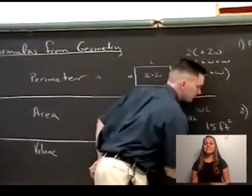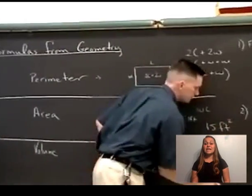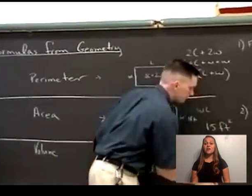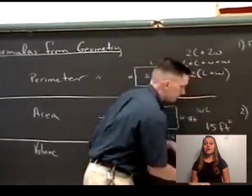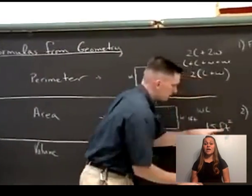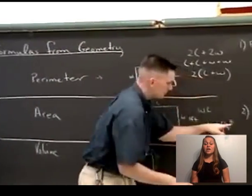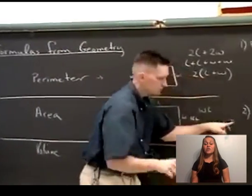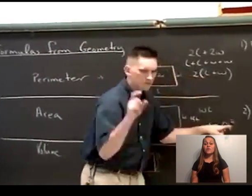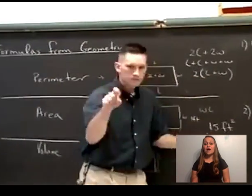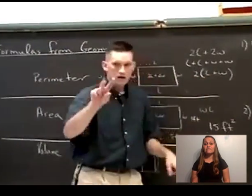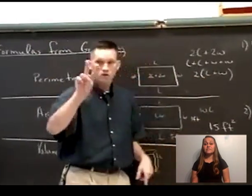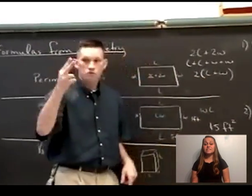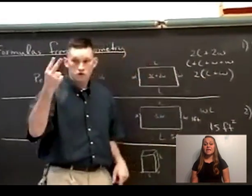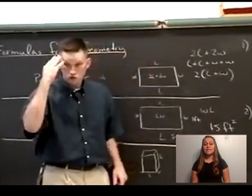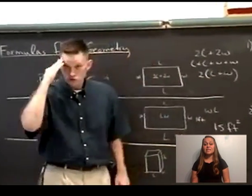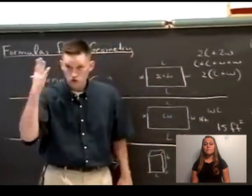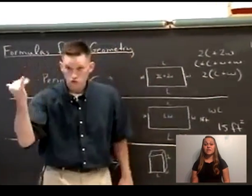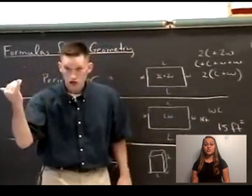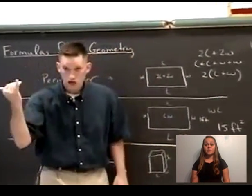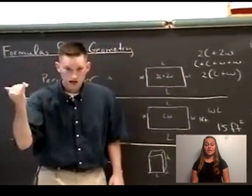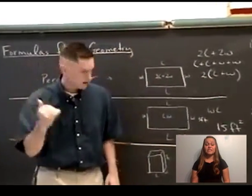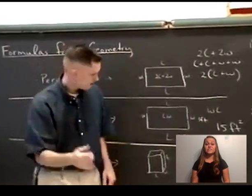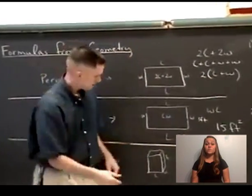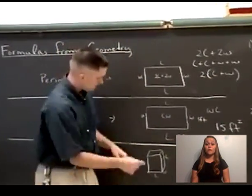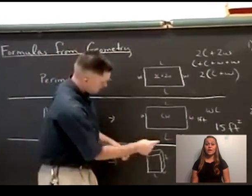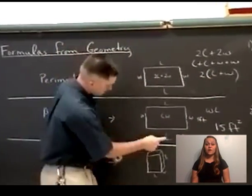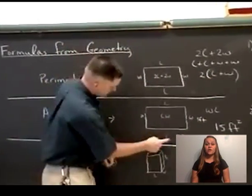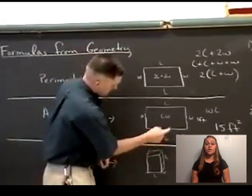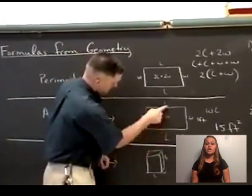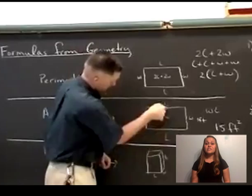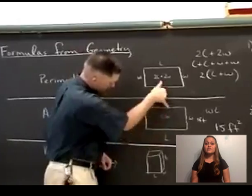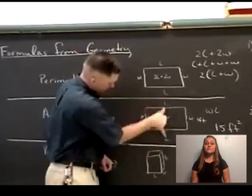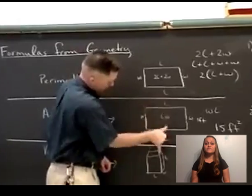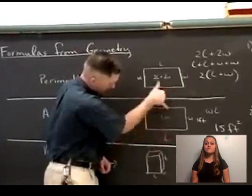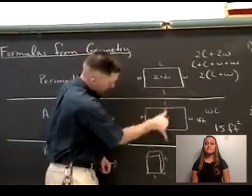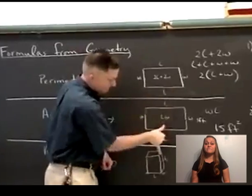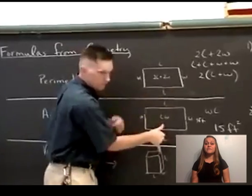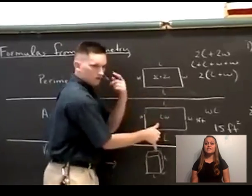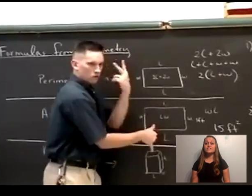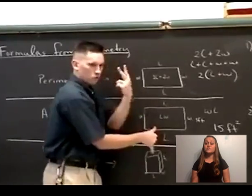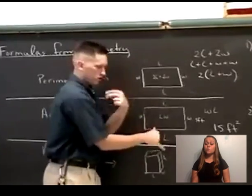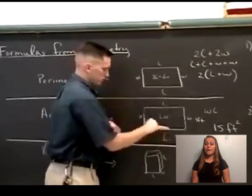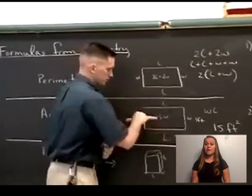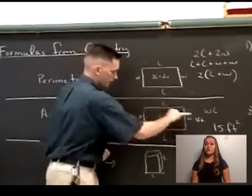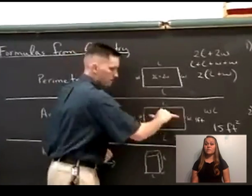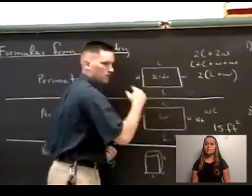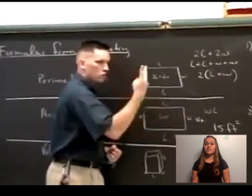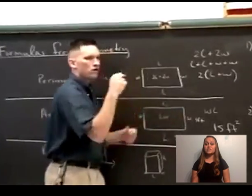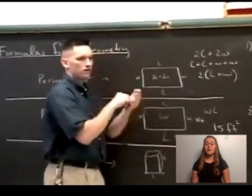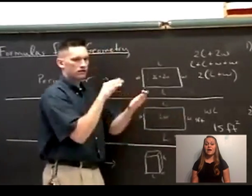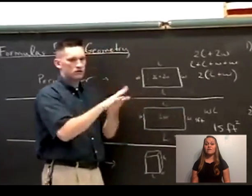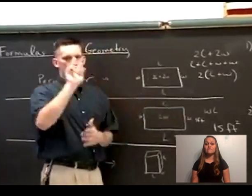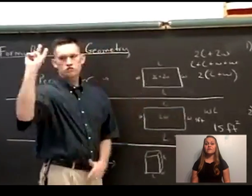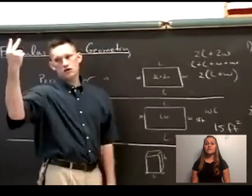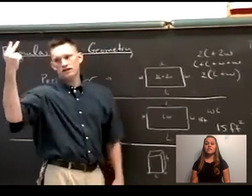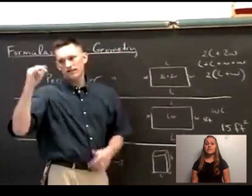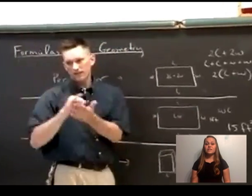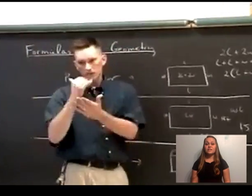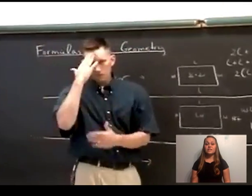Yes, when it's area, you have to say that the measurement is squared. So it's 15 feet squared because you